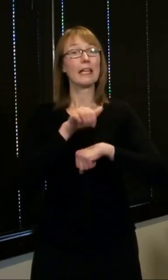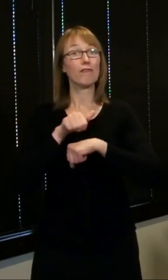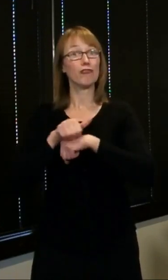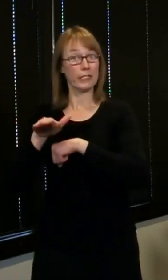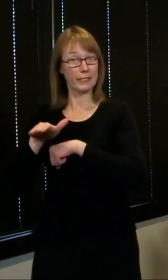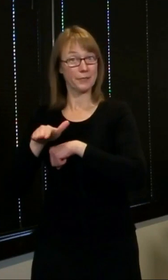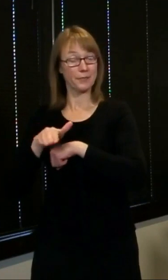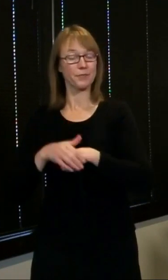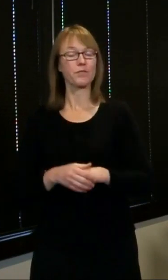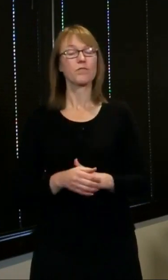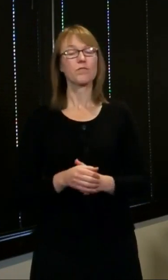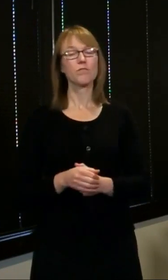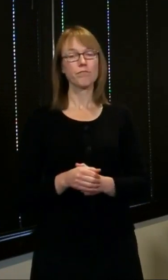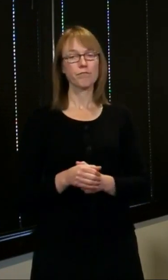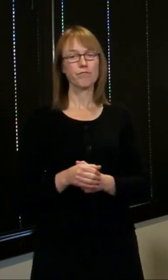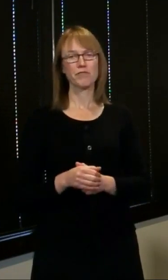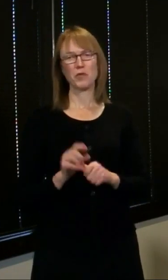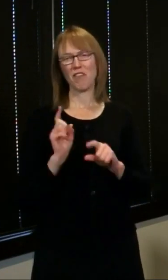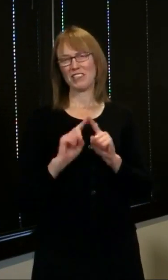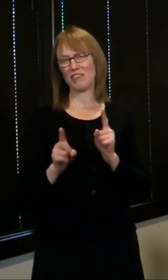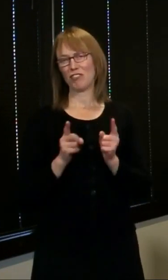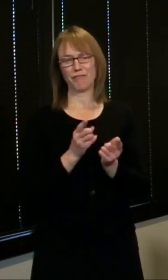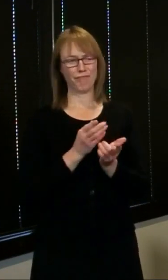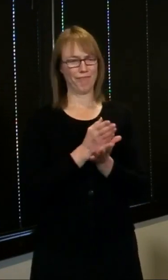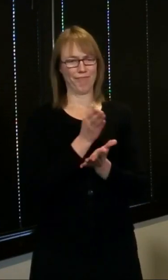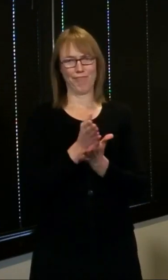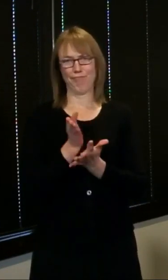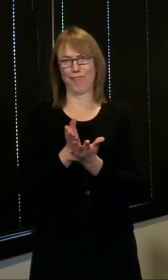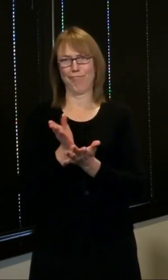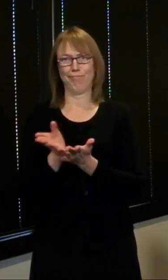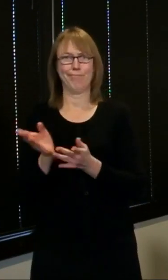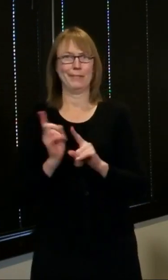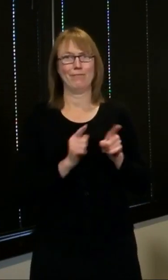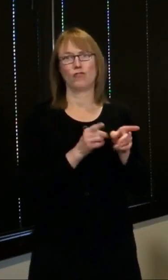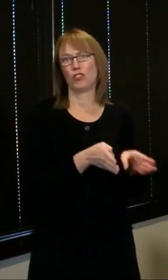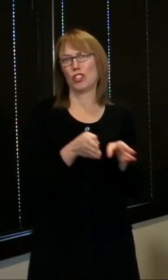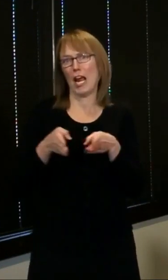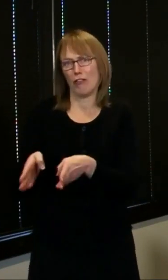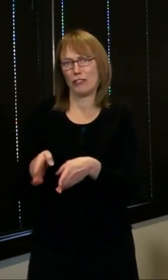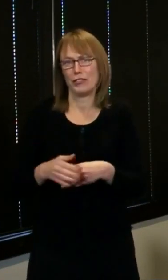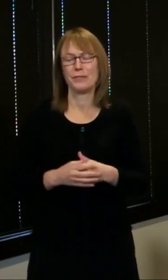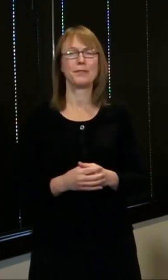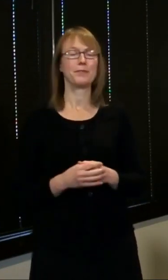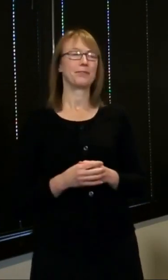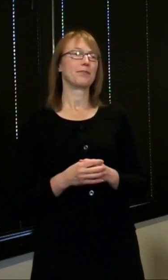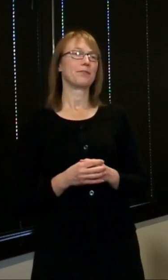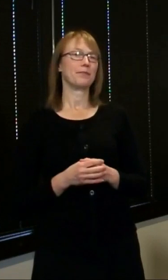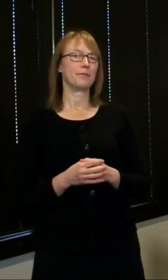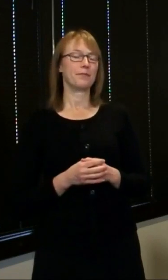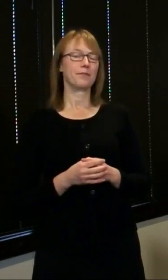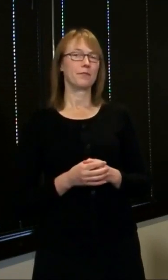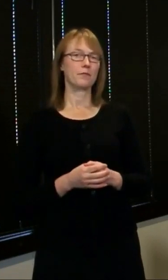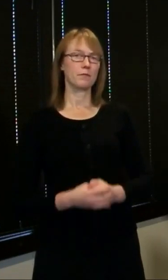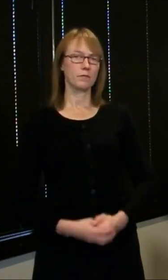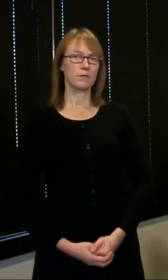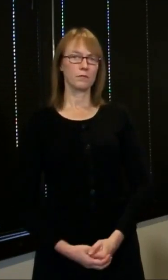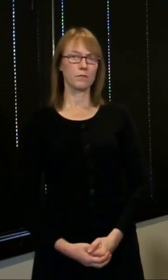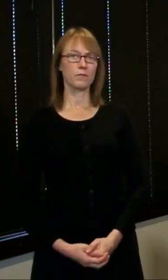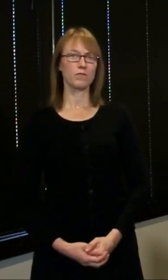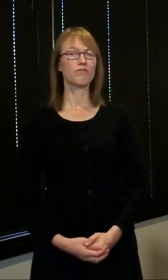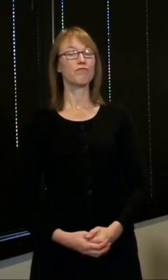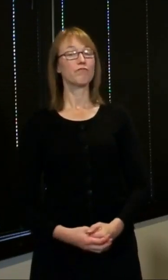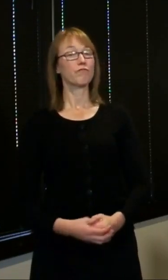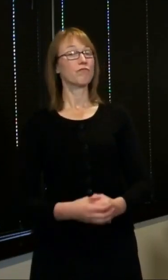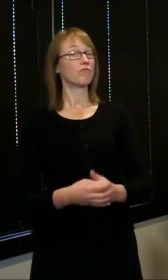have a number of different channels that we're using to deliver vaccine. And you may see here that this is going forward.